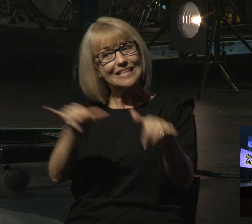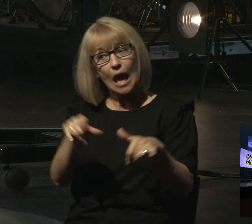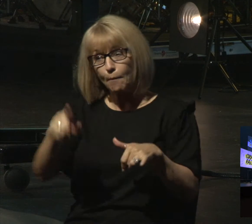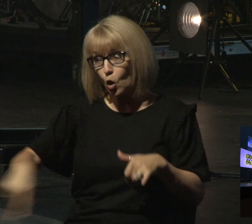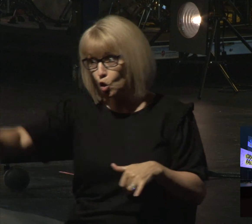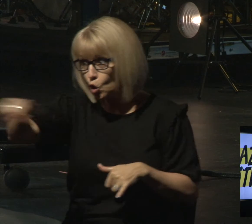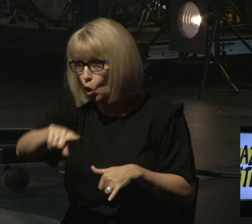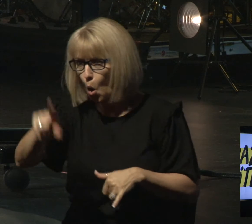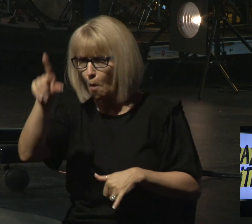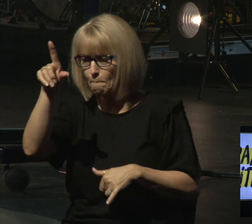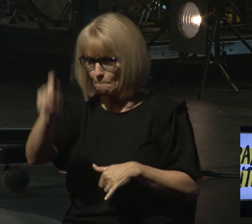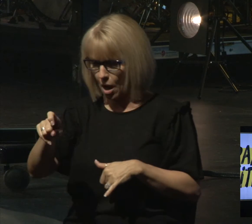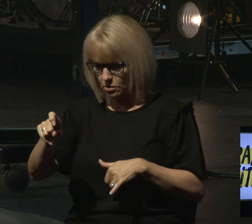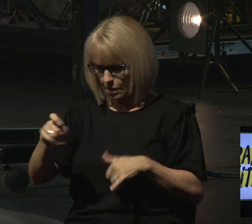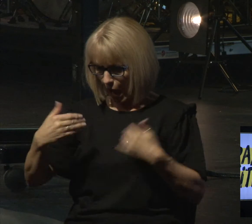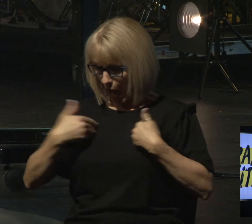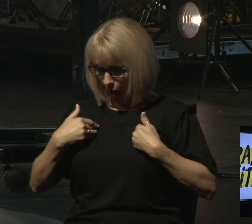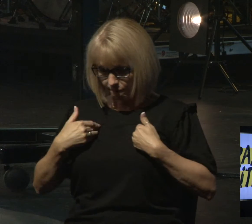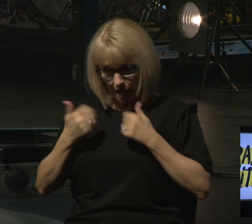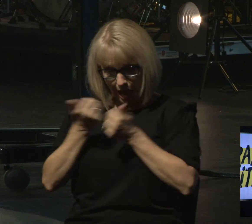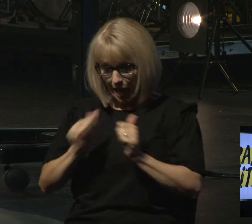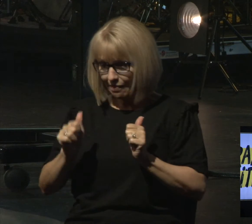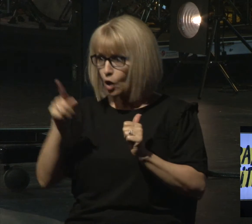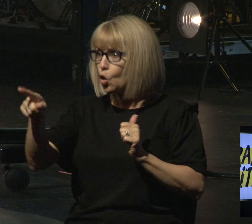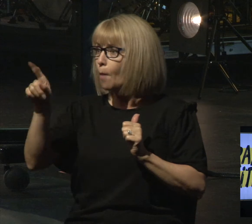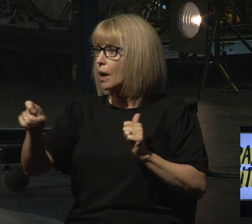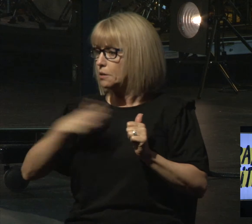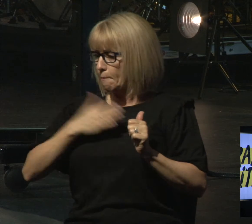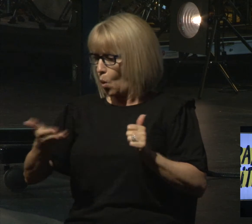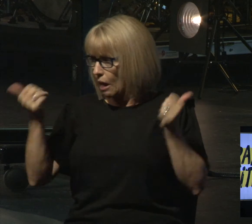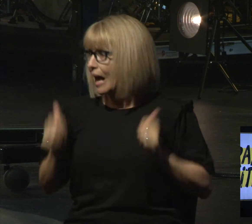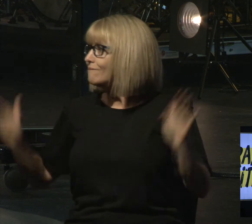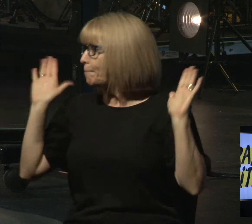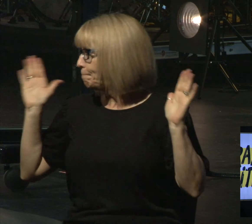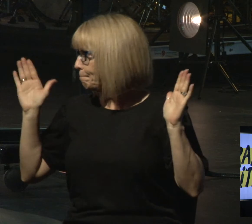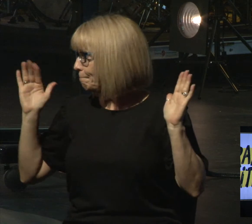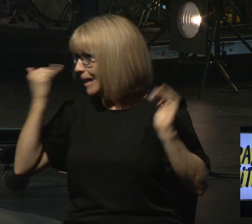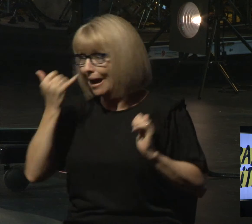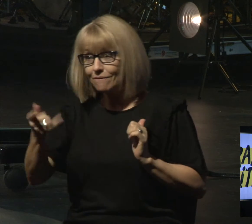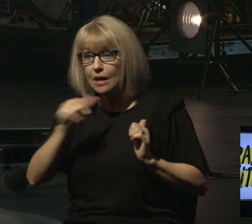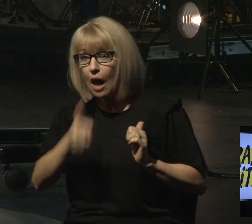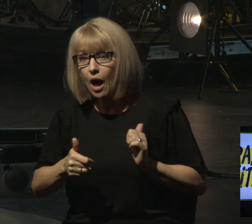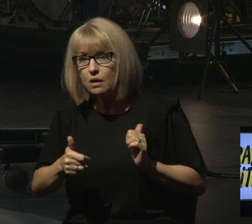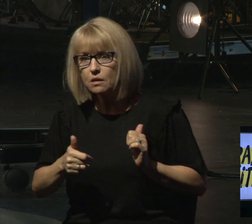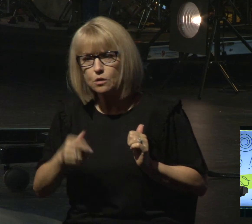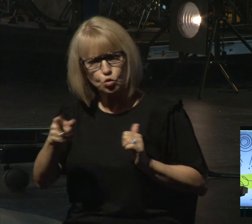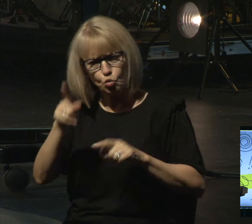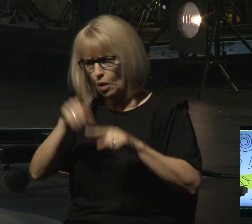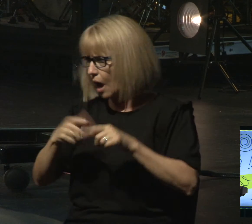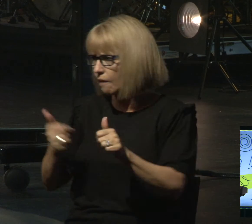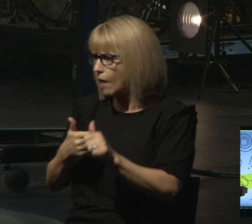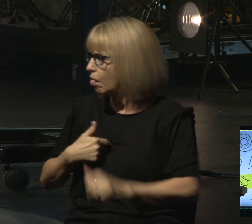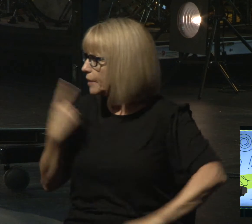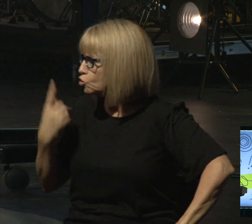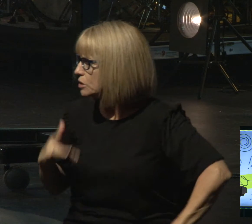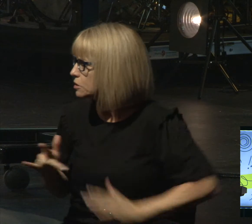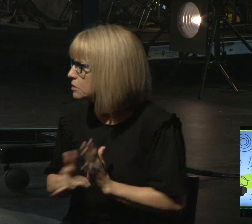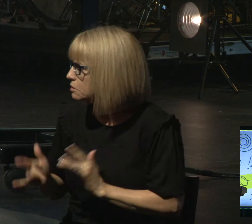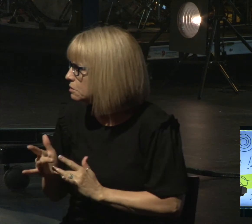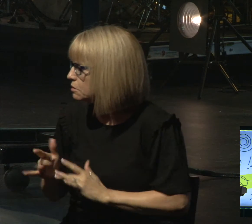be my disciple." Church, that is crazy. Did you hear what Jesus was saying